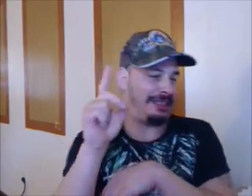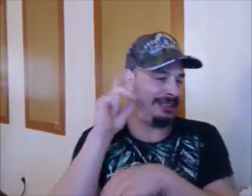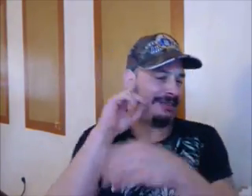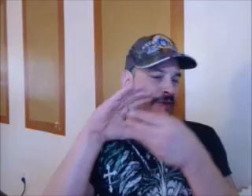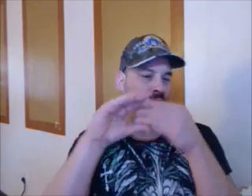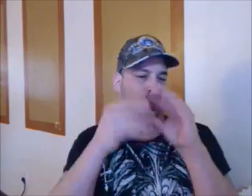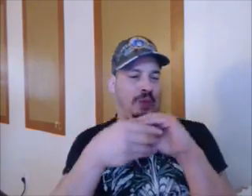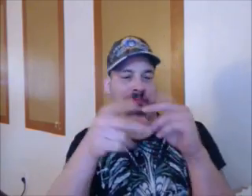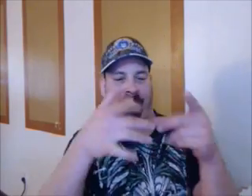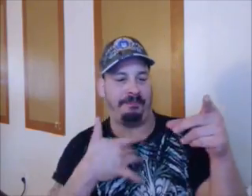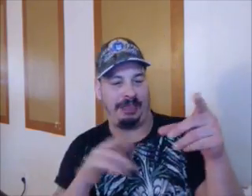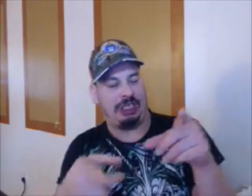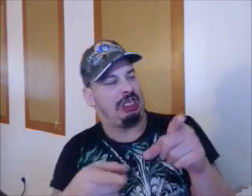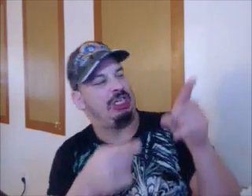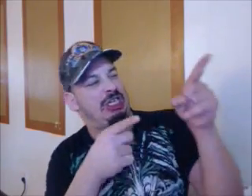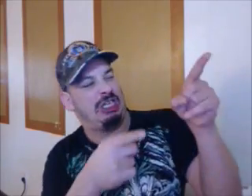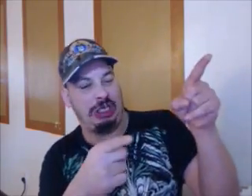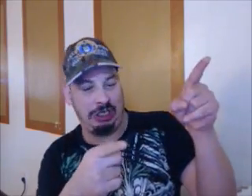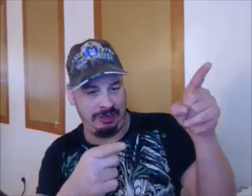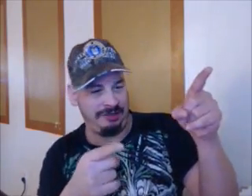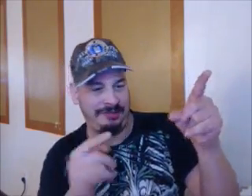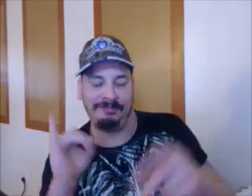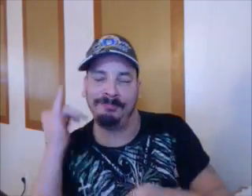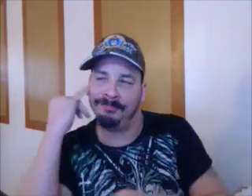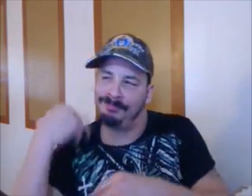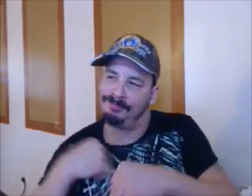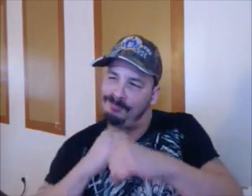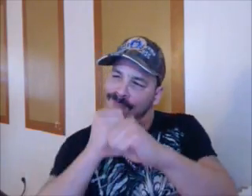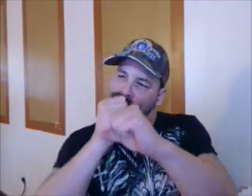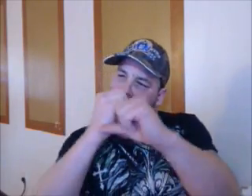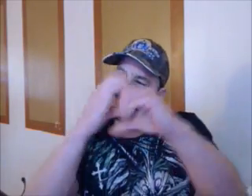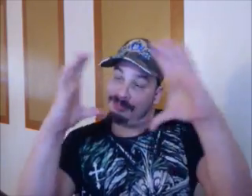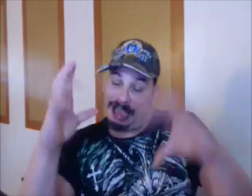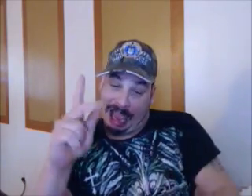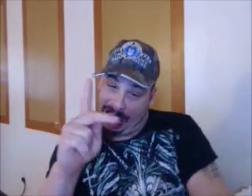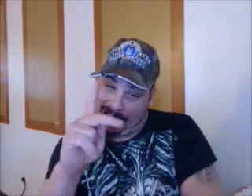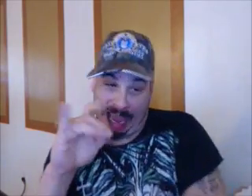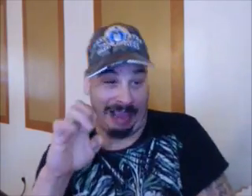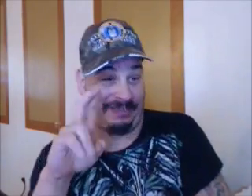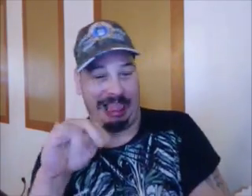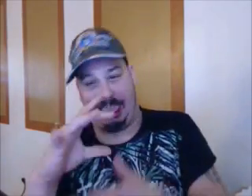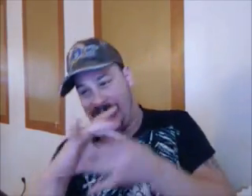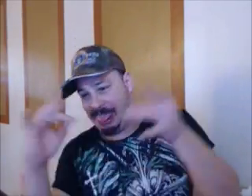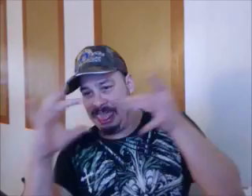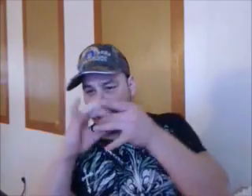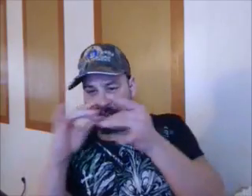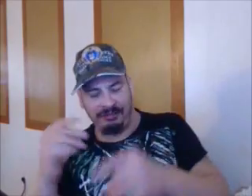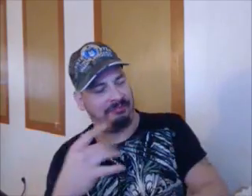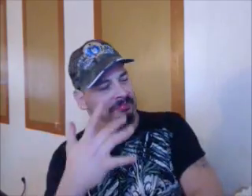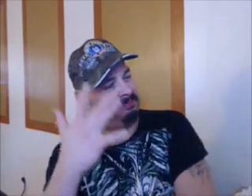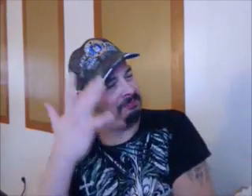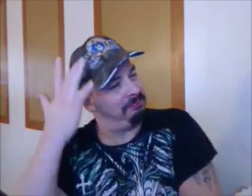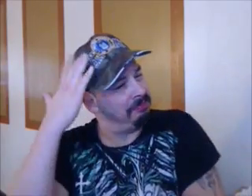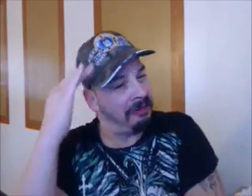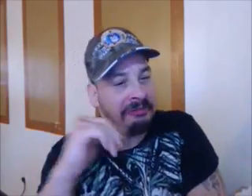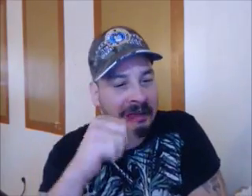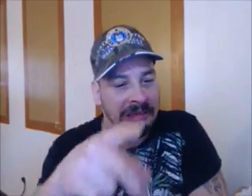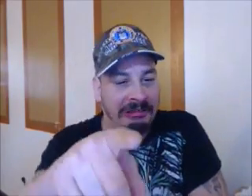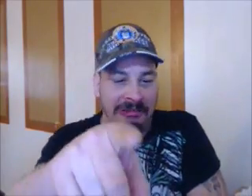an area of concern that where the state is in possession of information or be it in